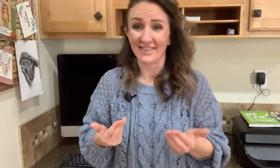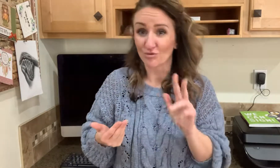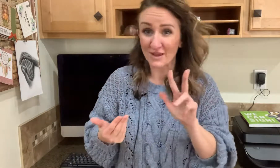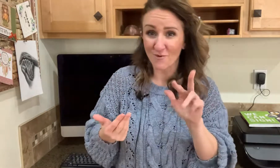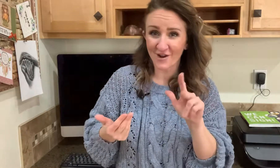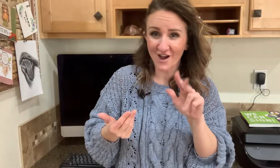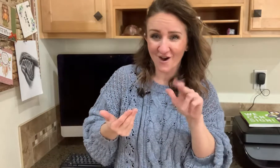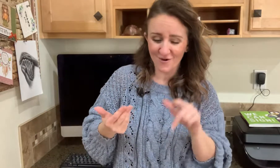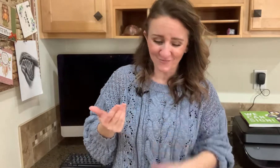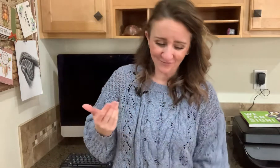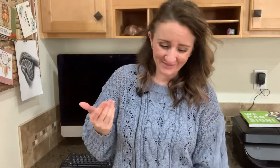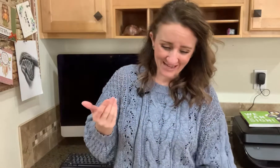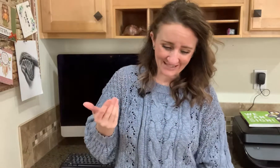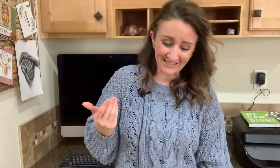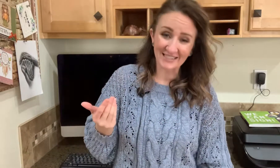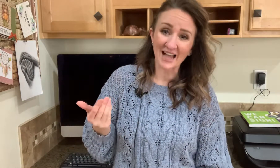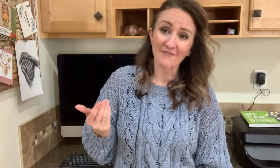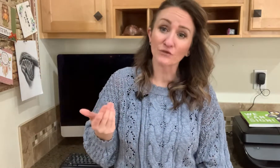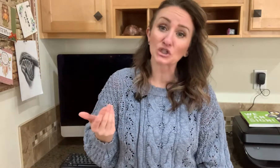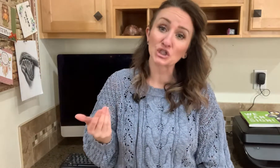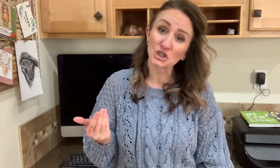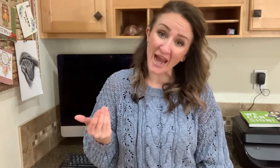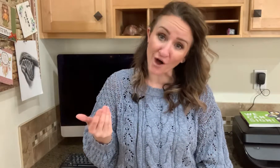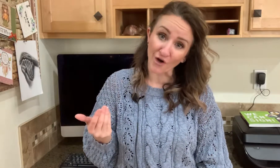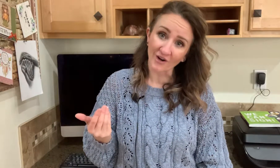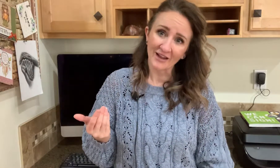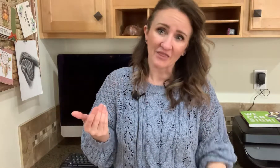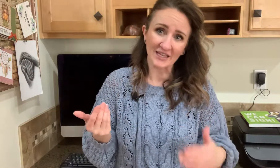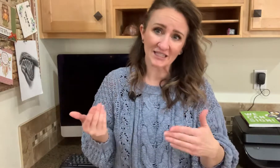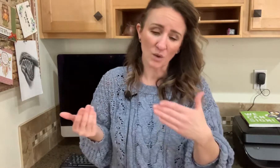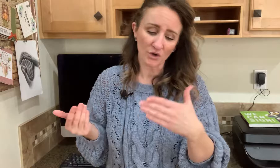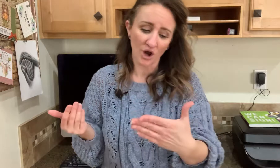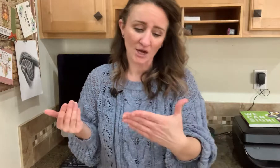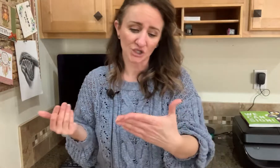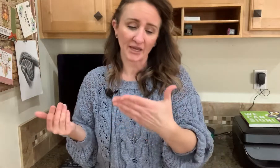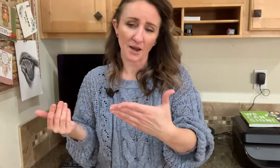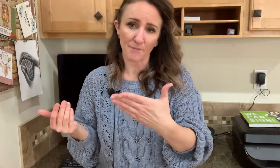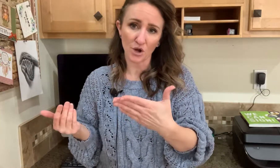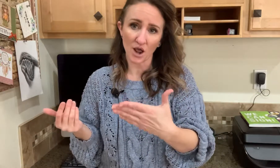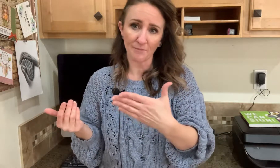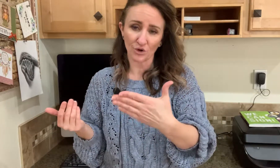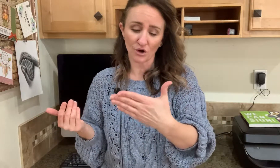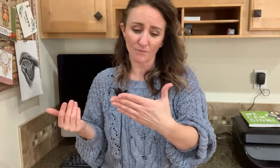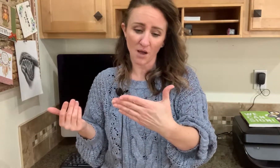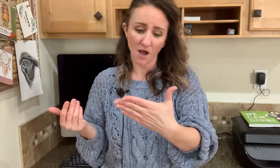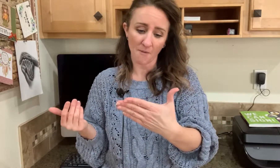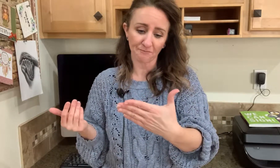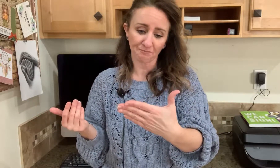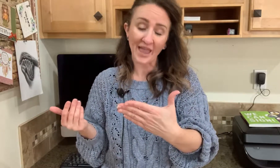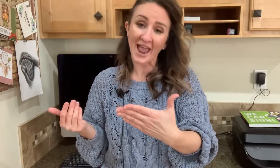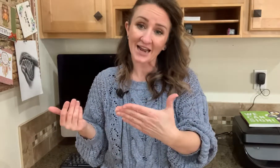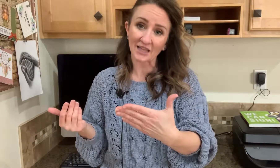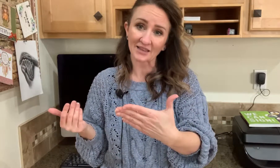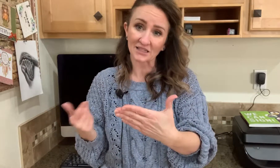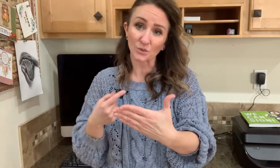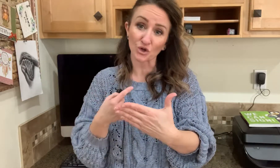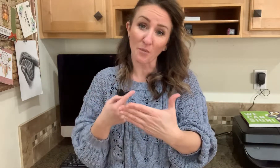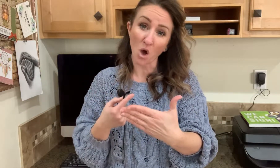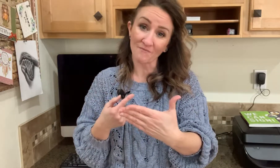3 more to go. Next is a sign for share. This one, you're actually going to put up your hand like this with your palm